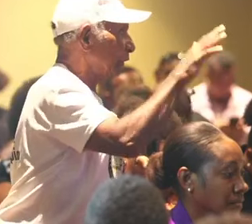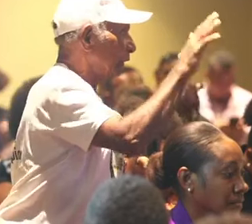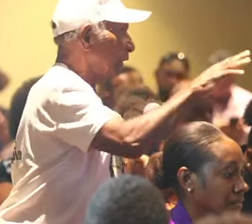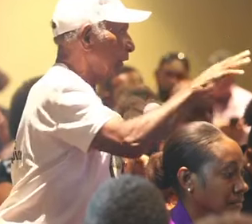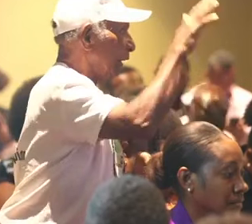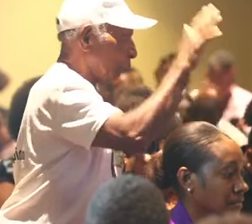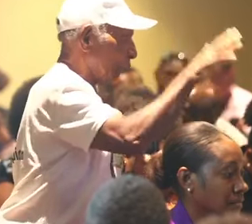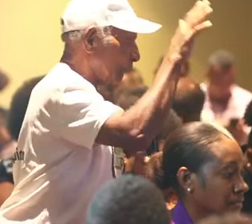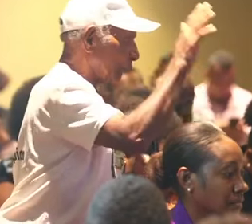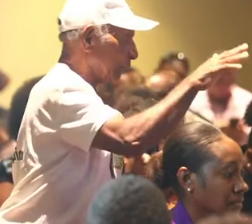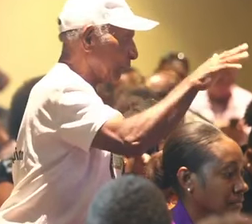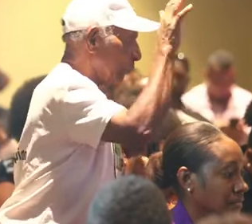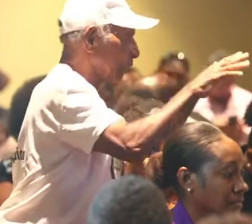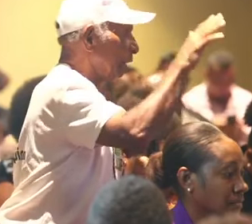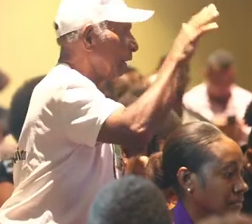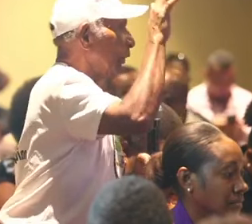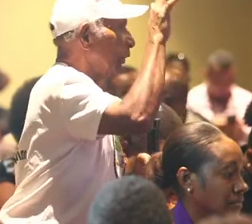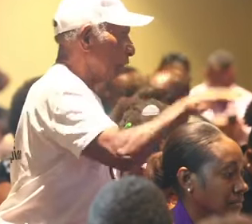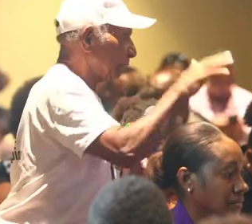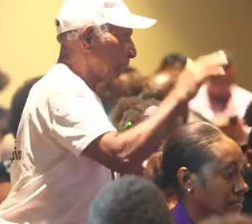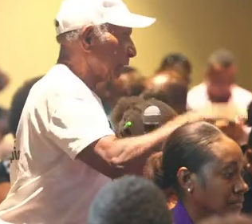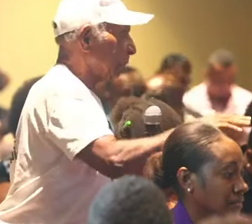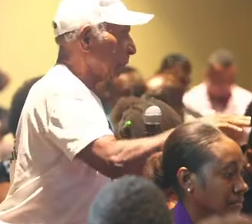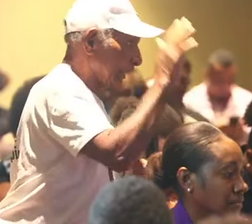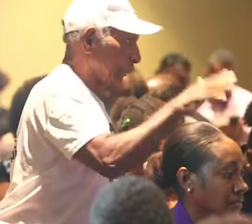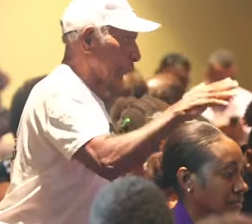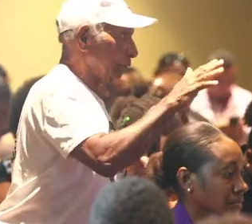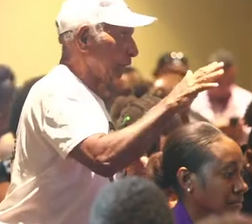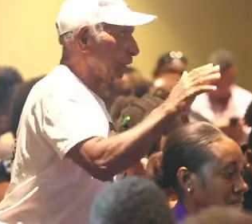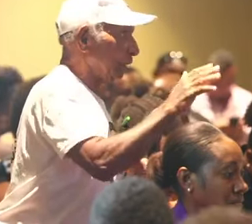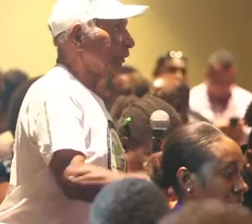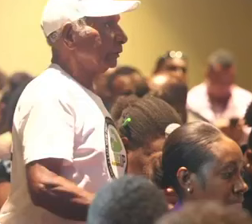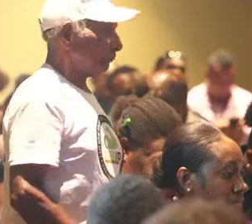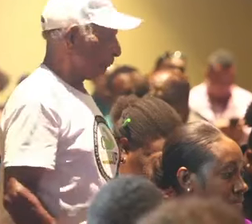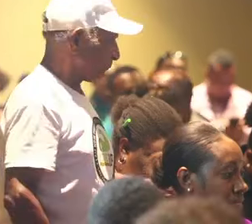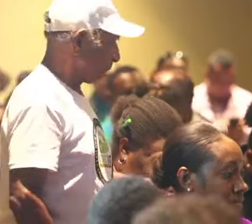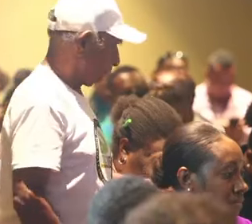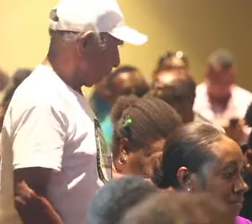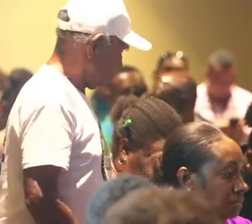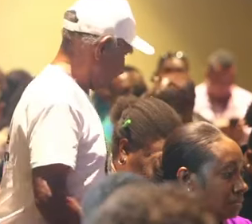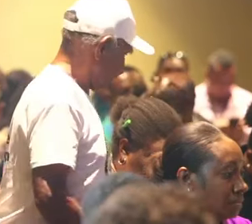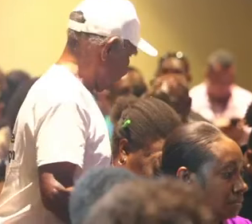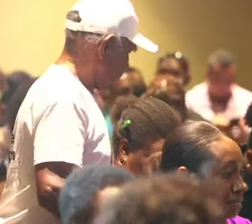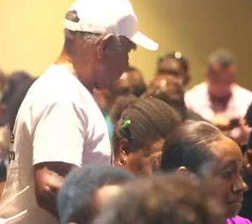You think that you walking all get a walk. Lord, this is time. Thank you.